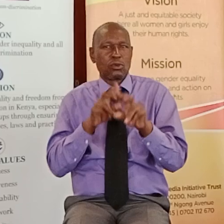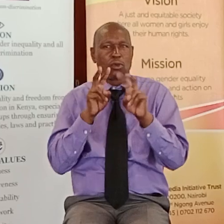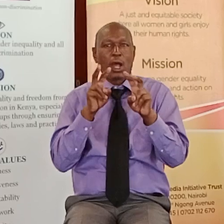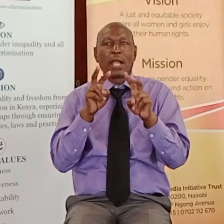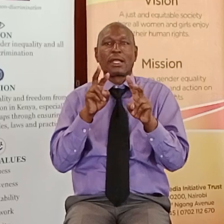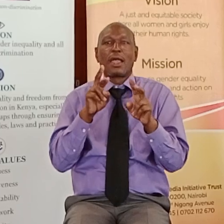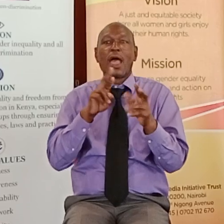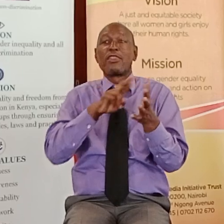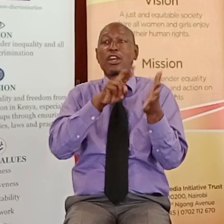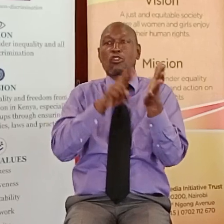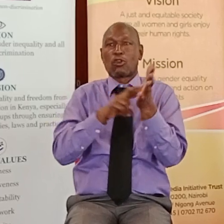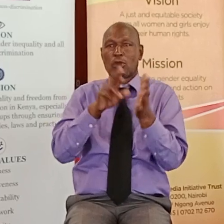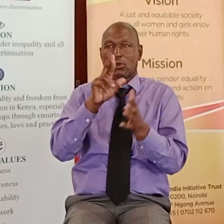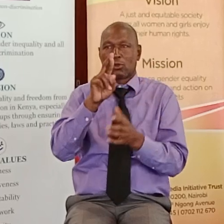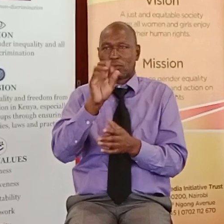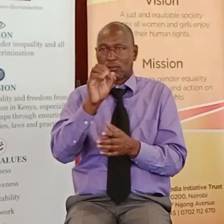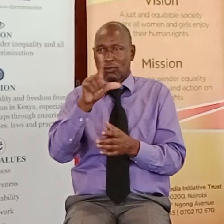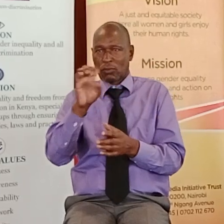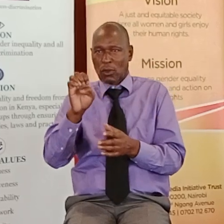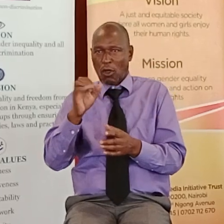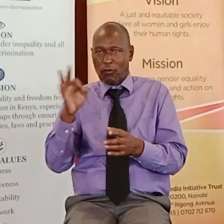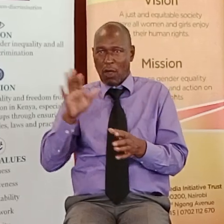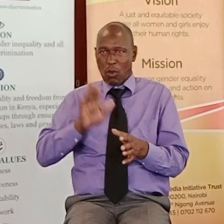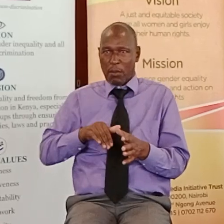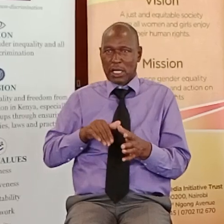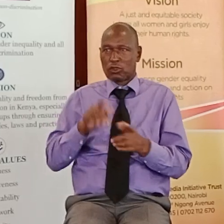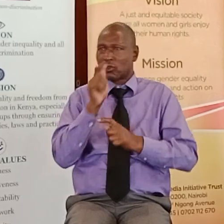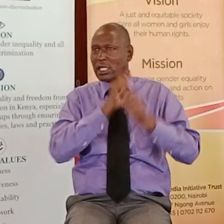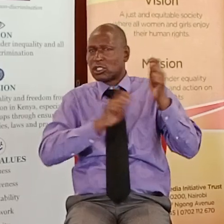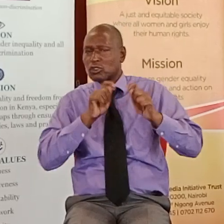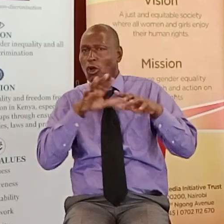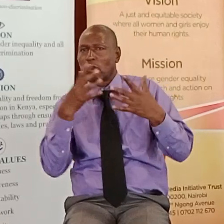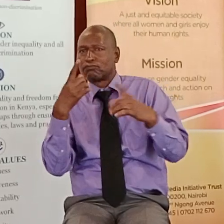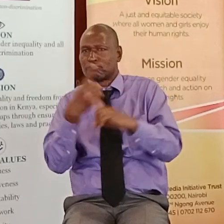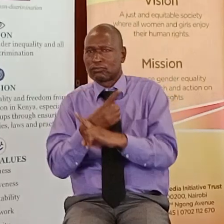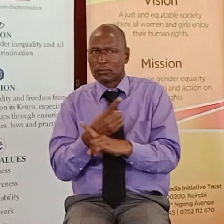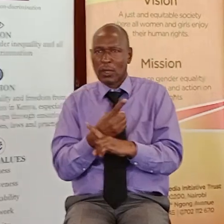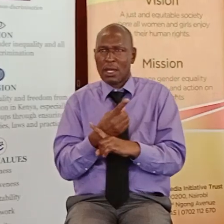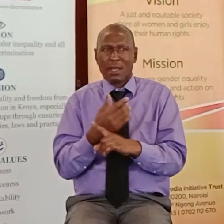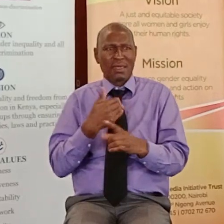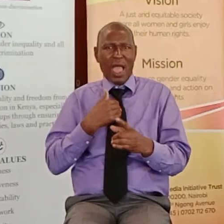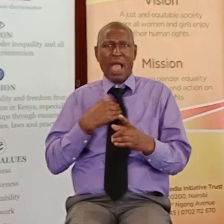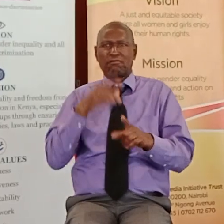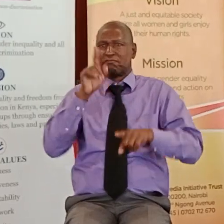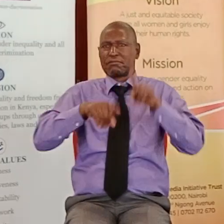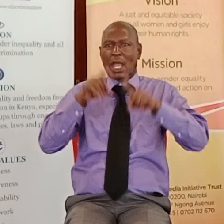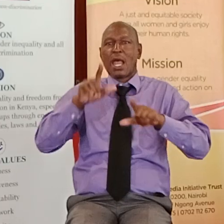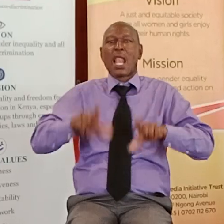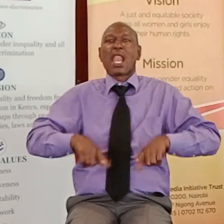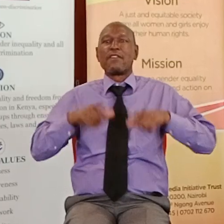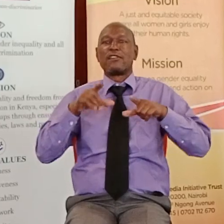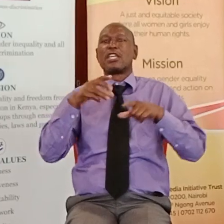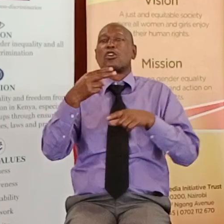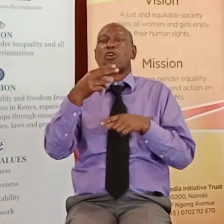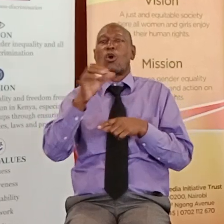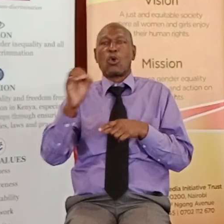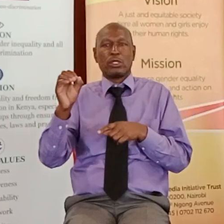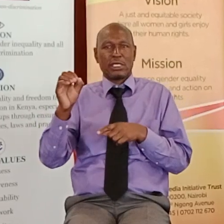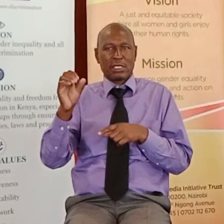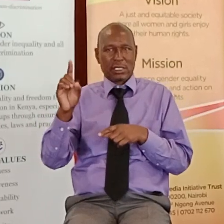woman, traditional or otherwise, they are the drivers of livelihood. And that means they're in constant interaction with